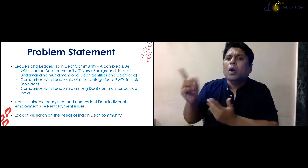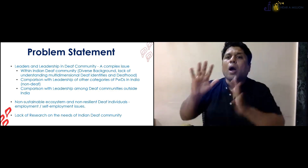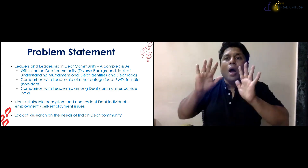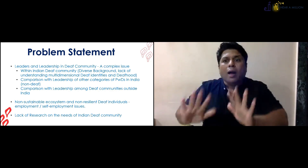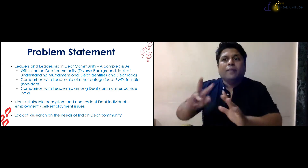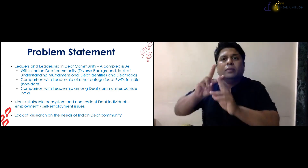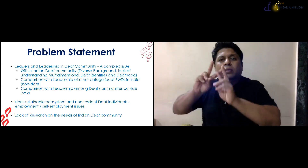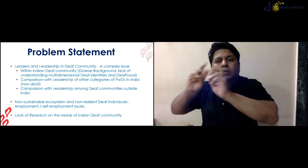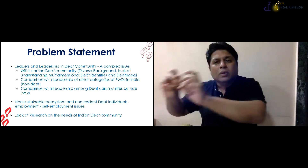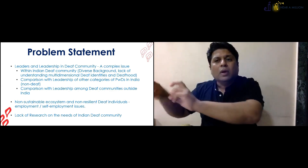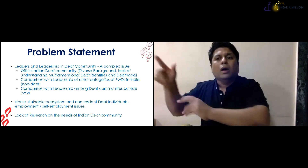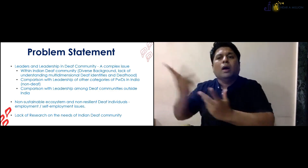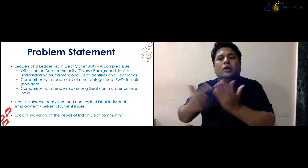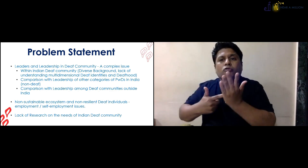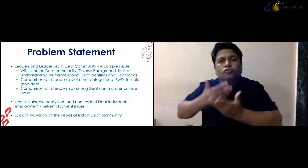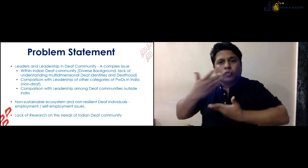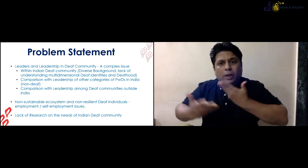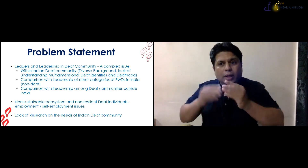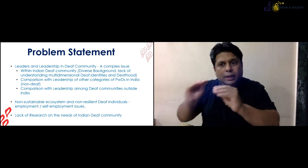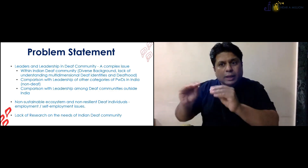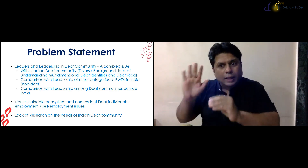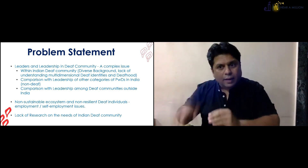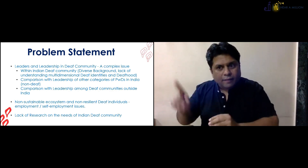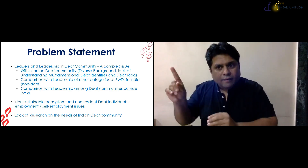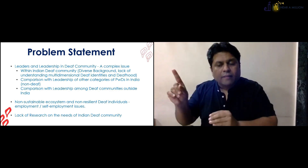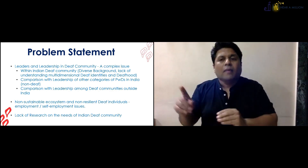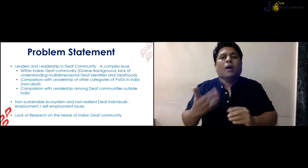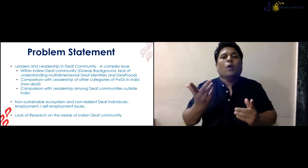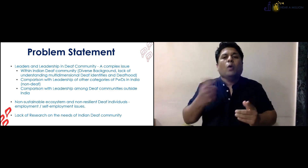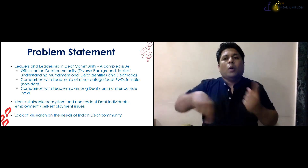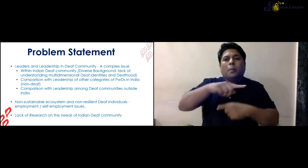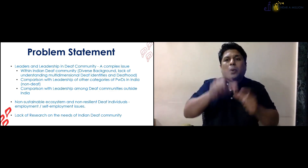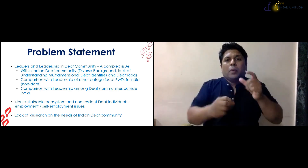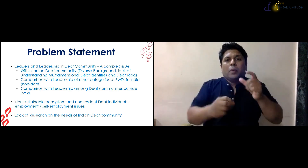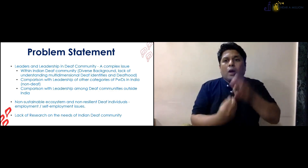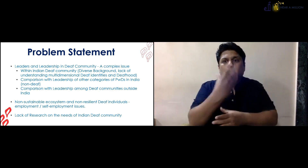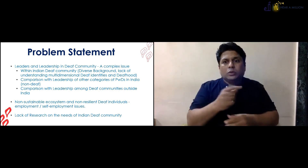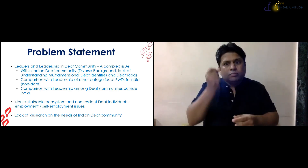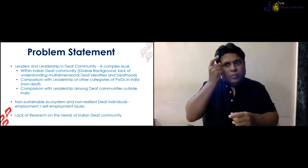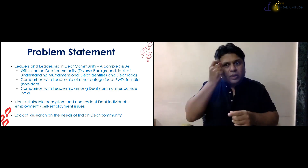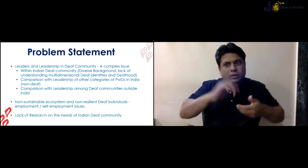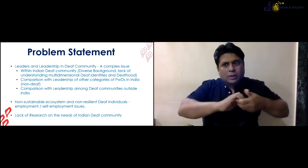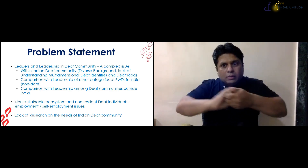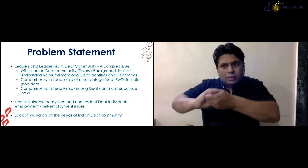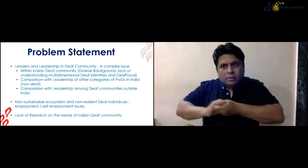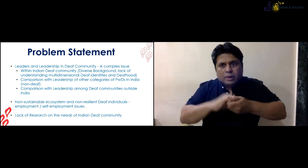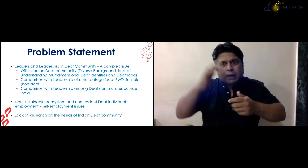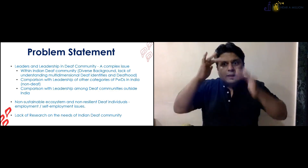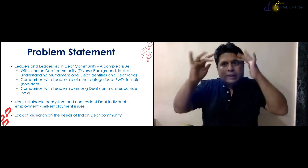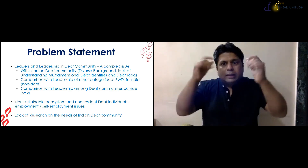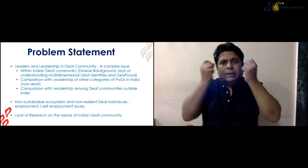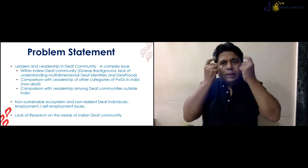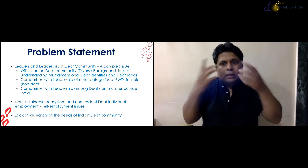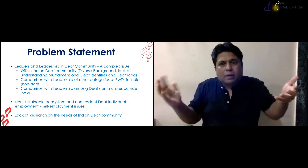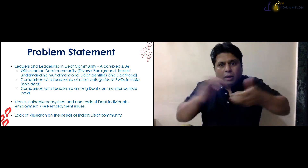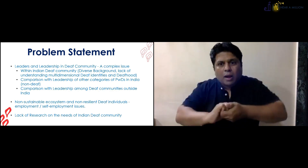time. They've also taken better steps with time. So we did some, we have to know like, okay, what are the steps maybe they've already taken?